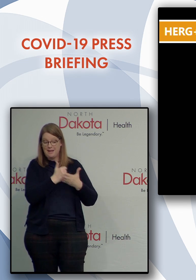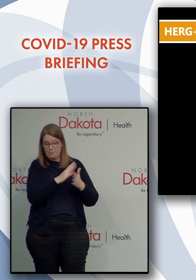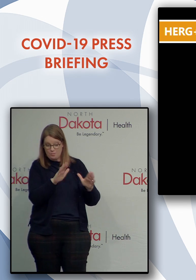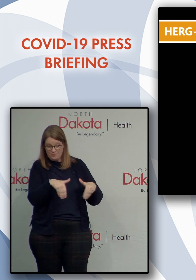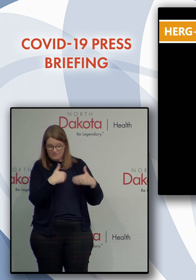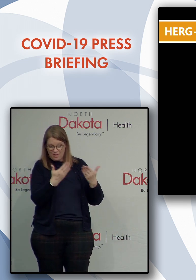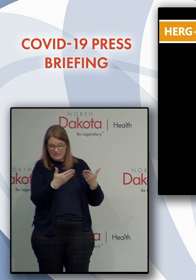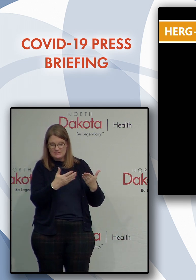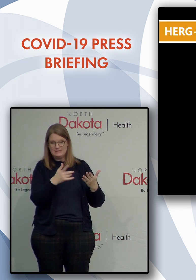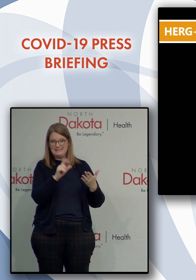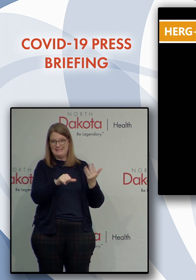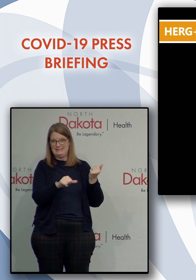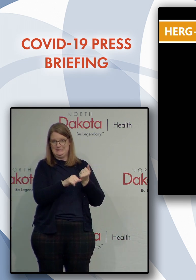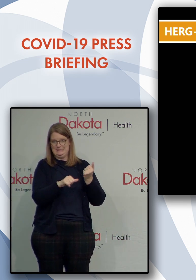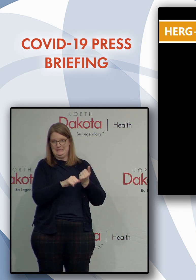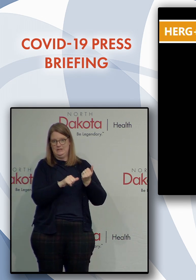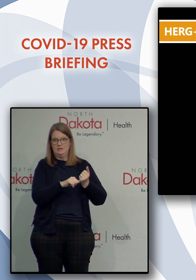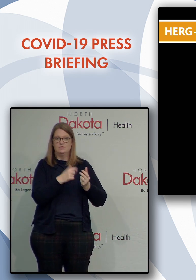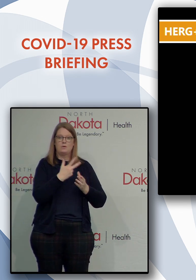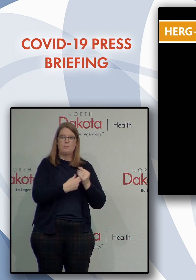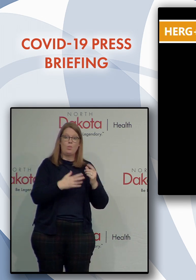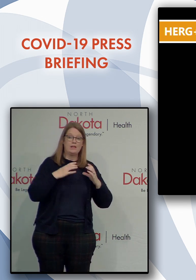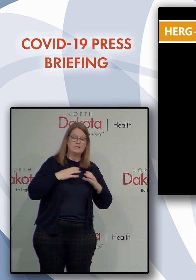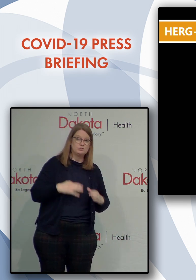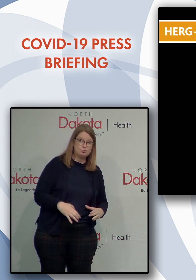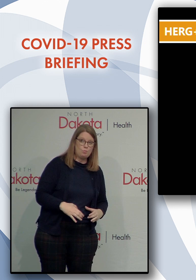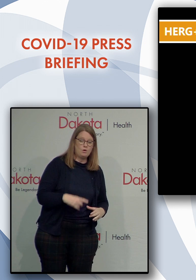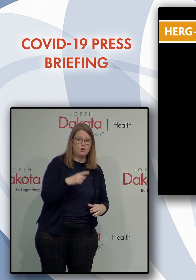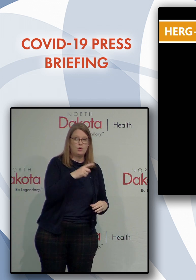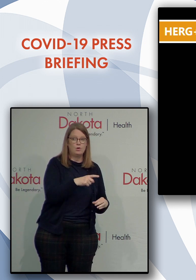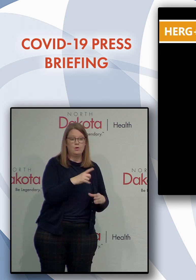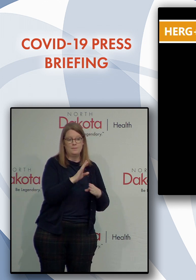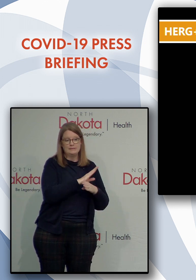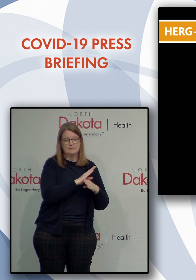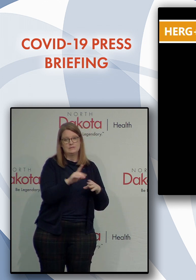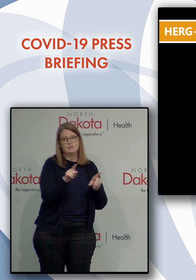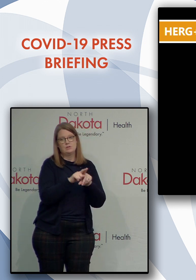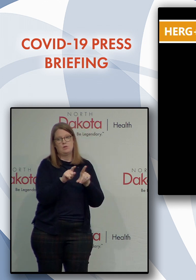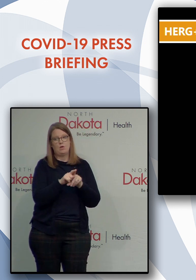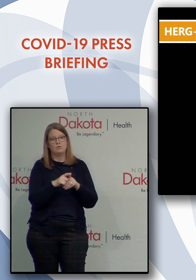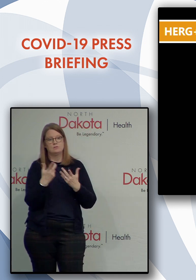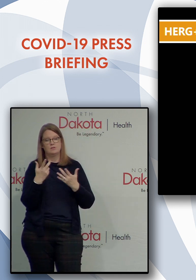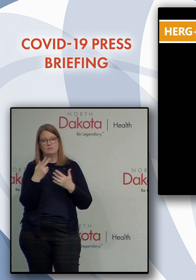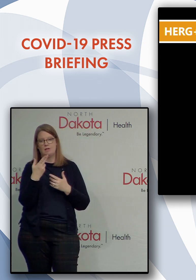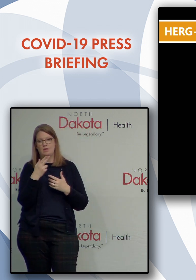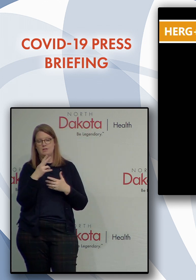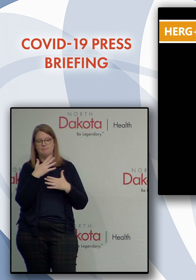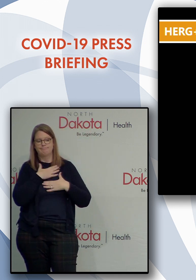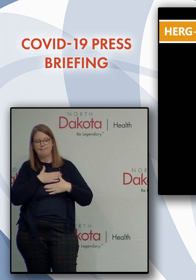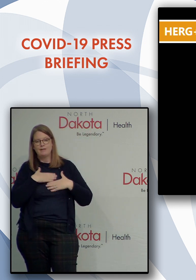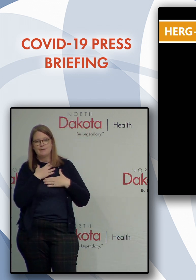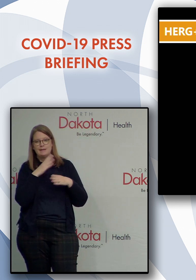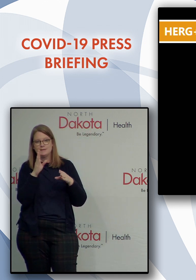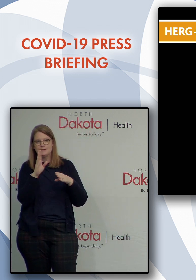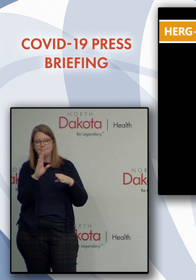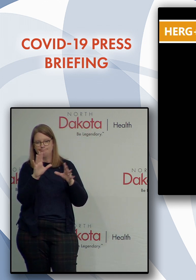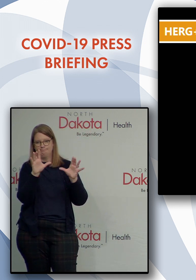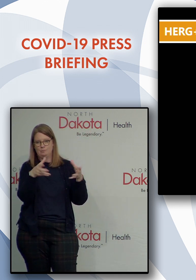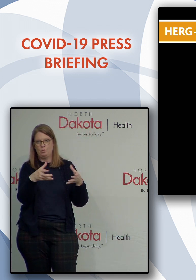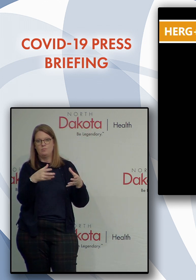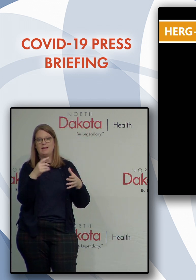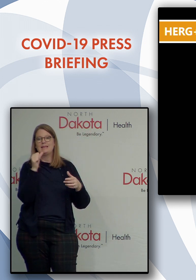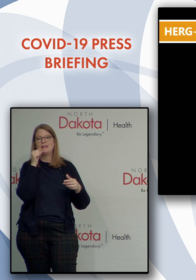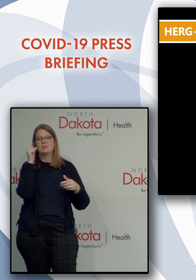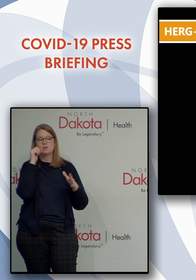the much-needed assistance for both consumer-driven businesses and the hospitality sector. And yesterday, we opened